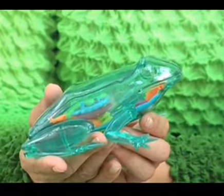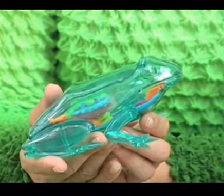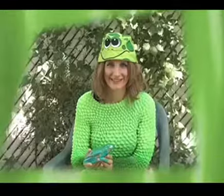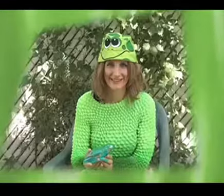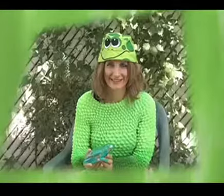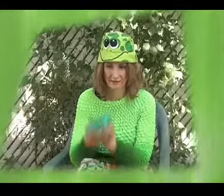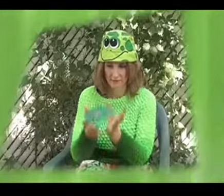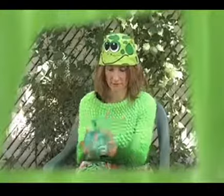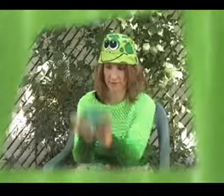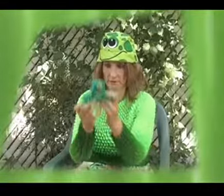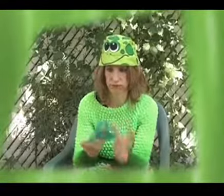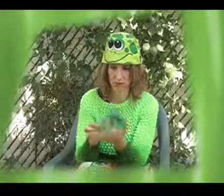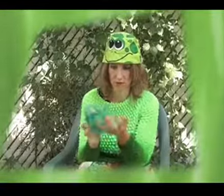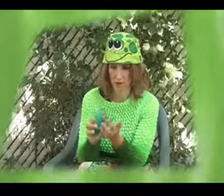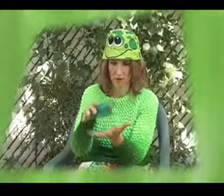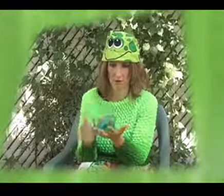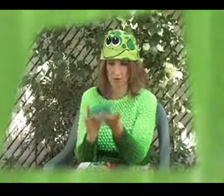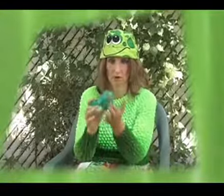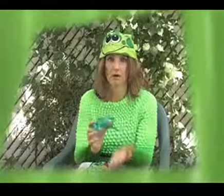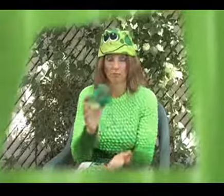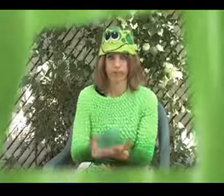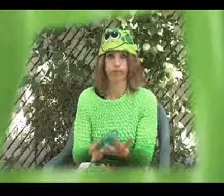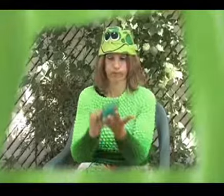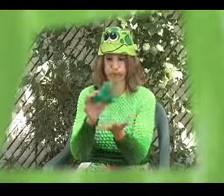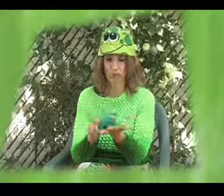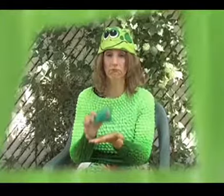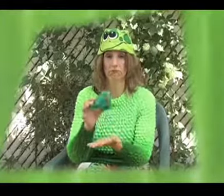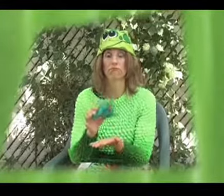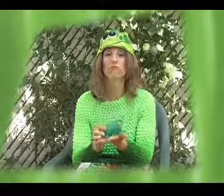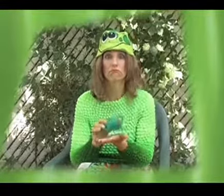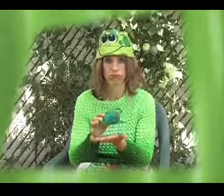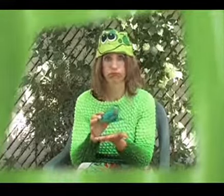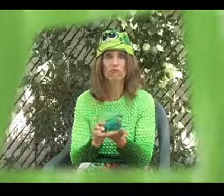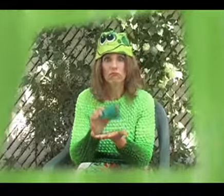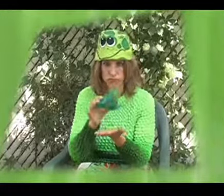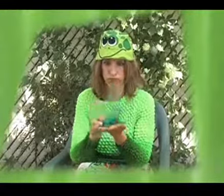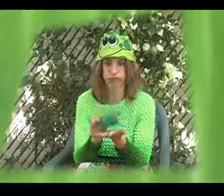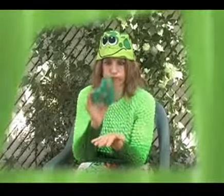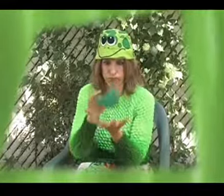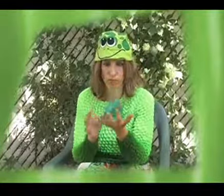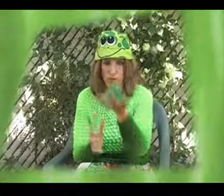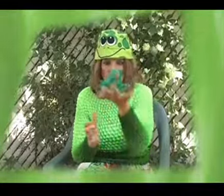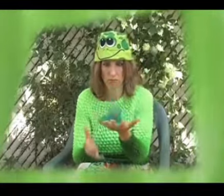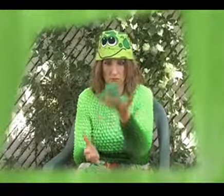ribbit, ribbit, ribbit, ribbit, ribbit, ribbit, ribbit, ribbit, ribbit, ribbit.